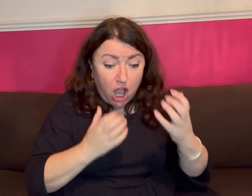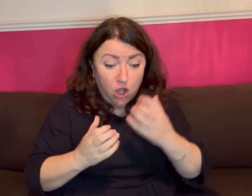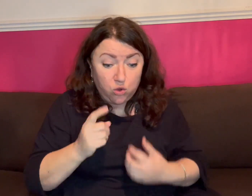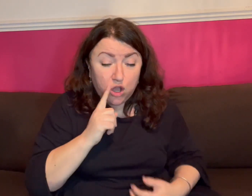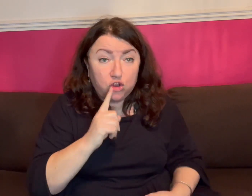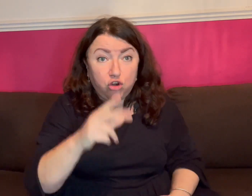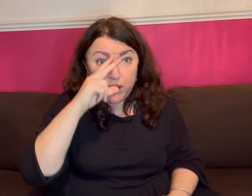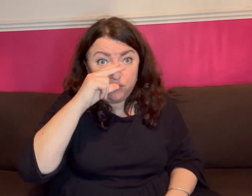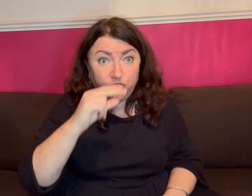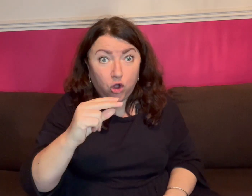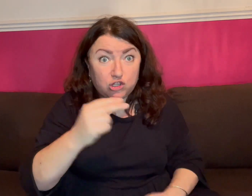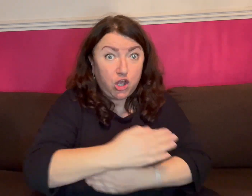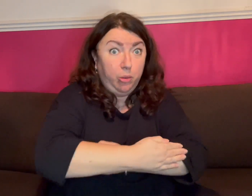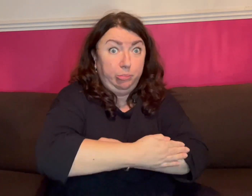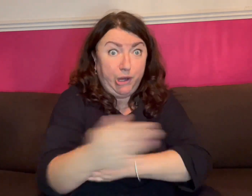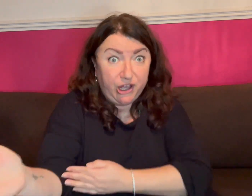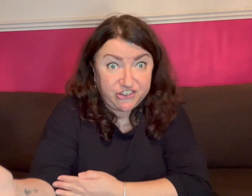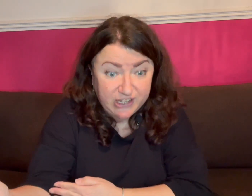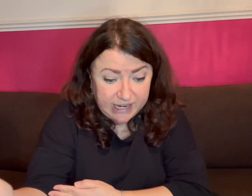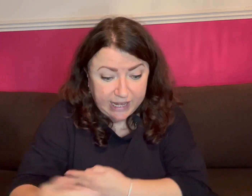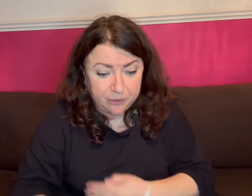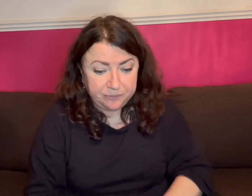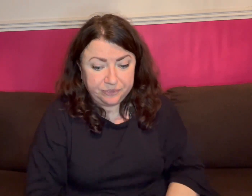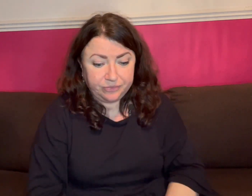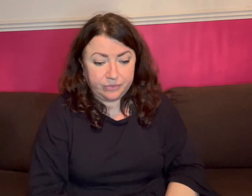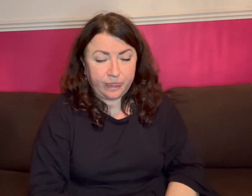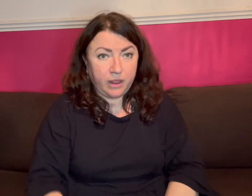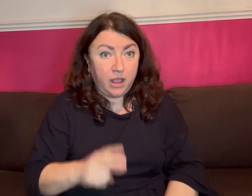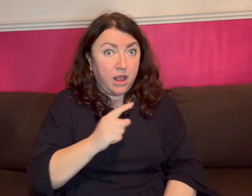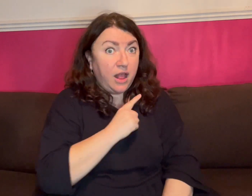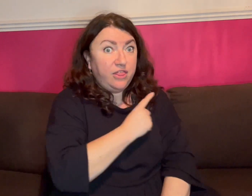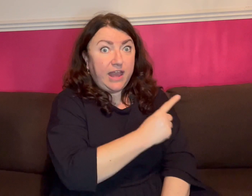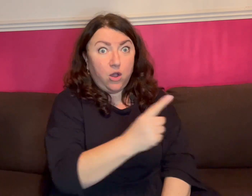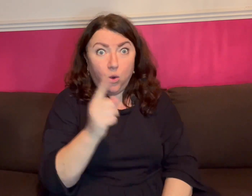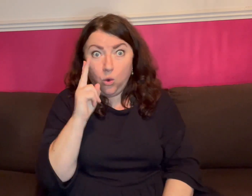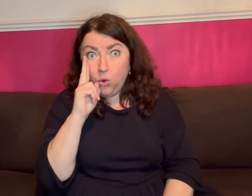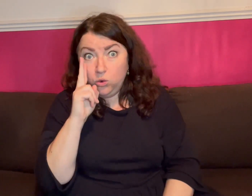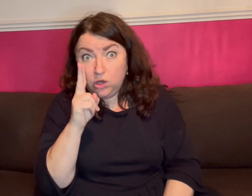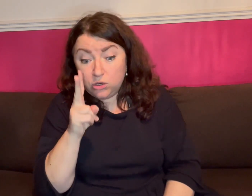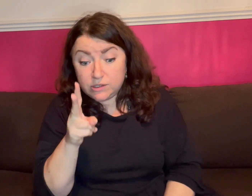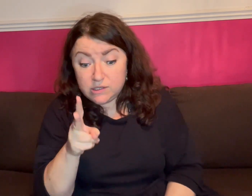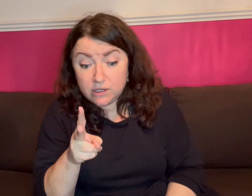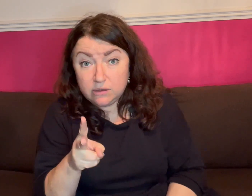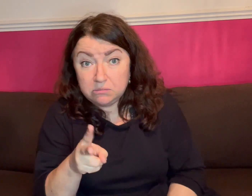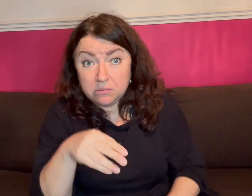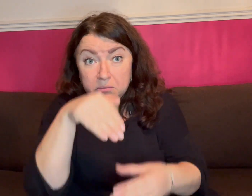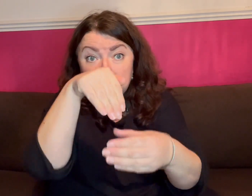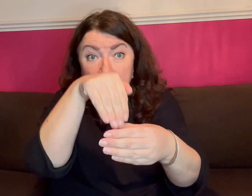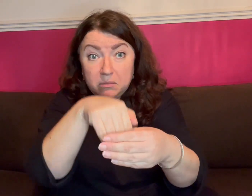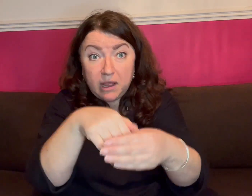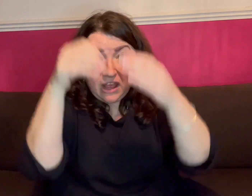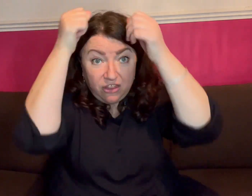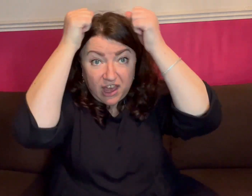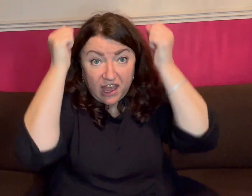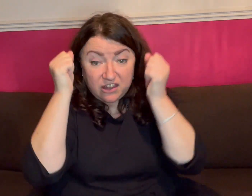snow," cried Fox, bursting in. They all looked in the hat.